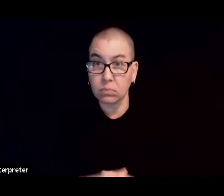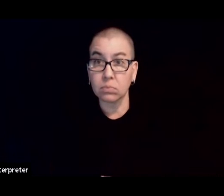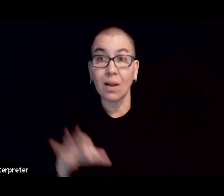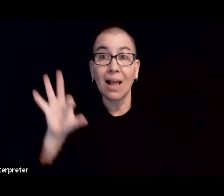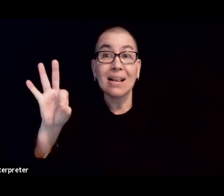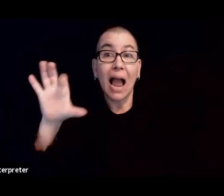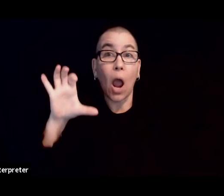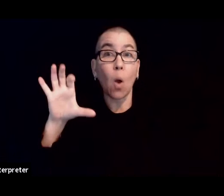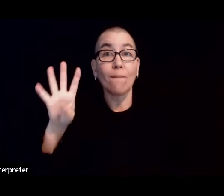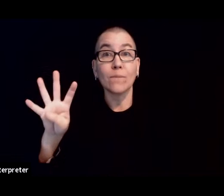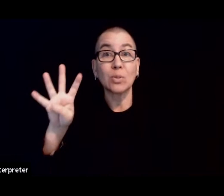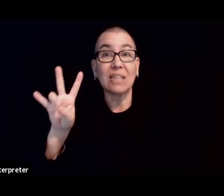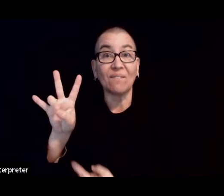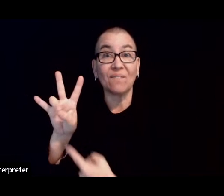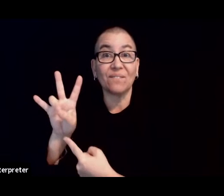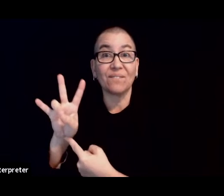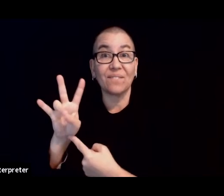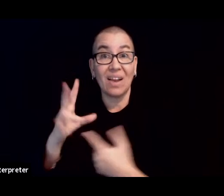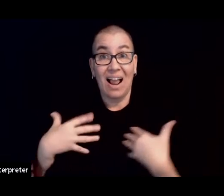have been vaccinated.